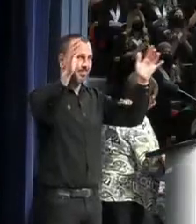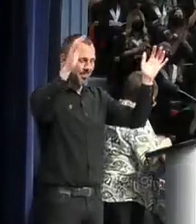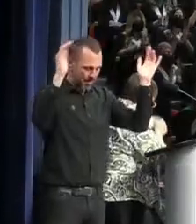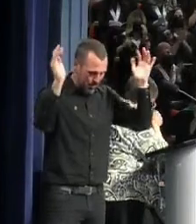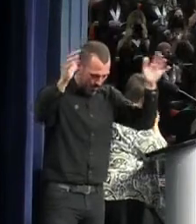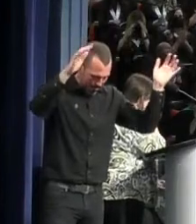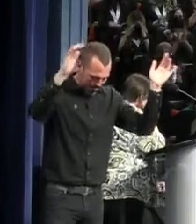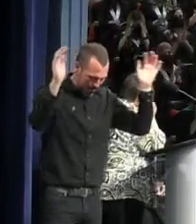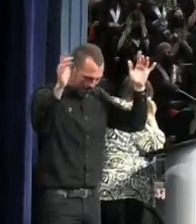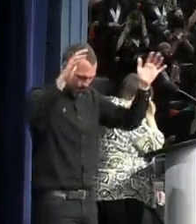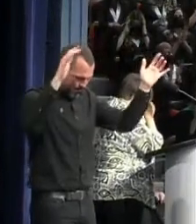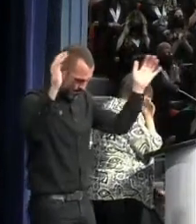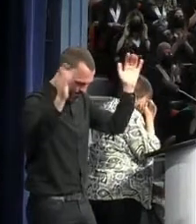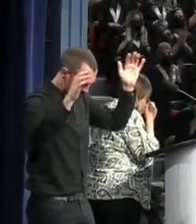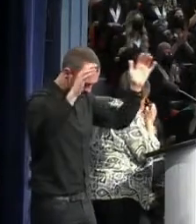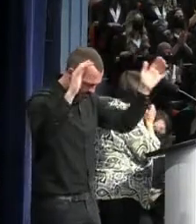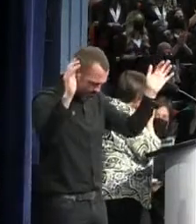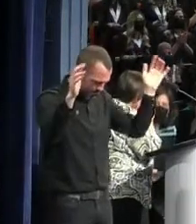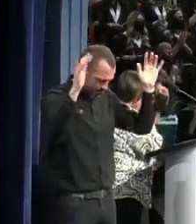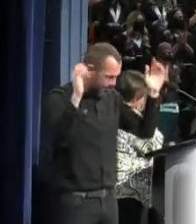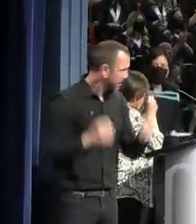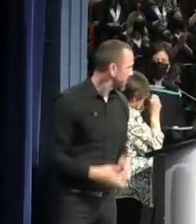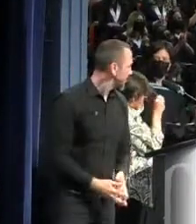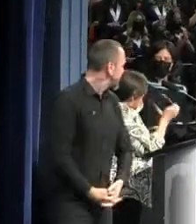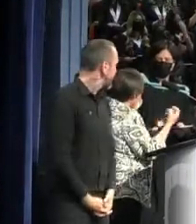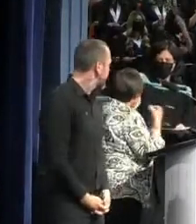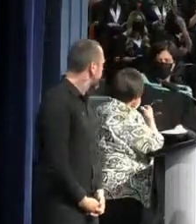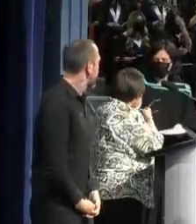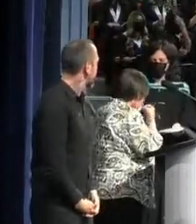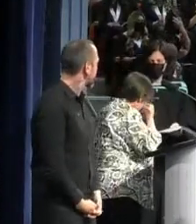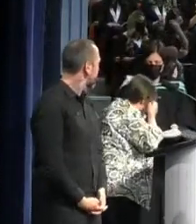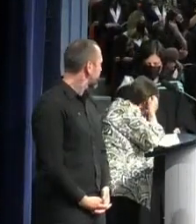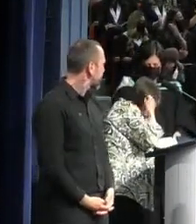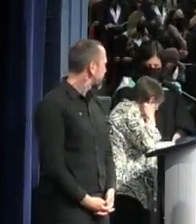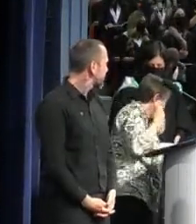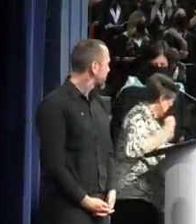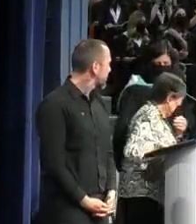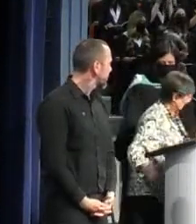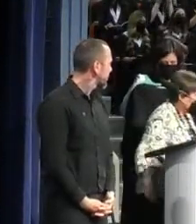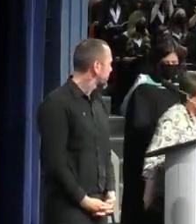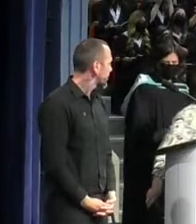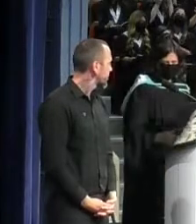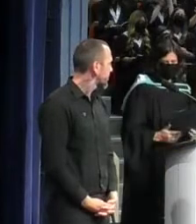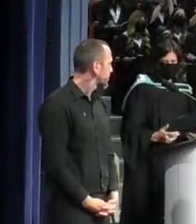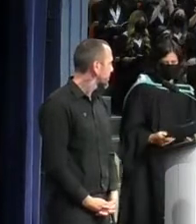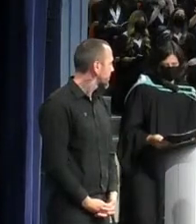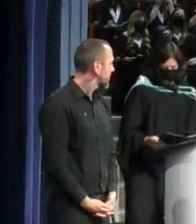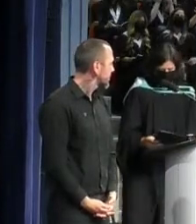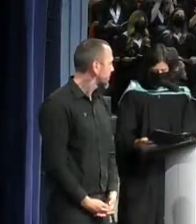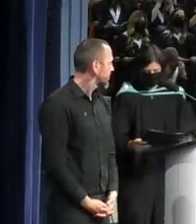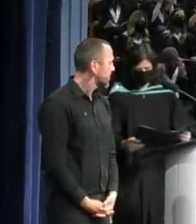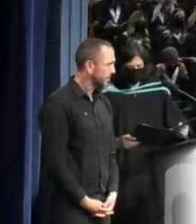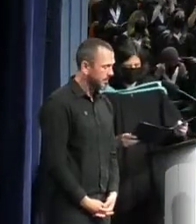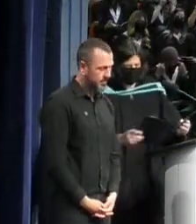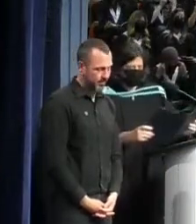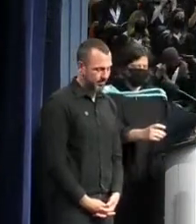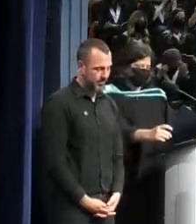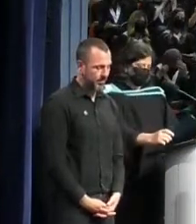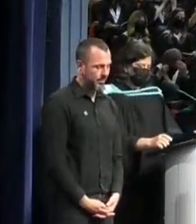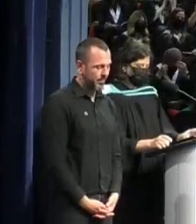while handling all those conflicts and stresses involved. And today, my friends, you can say, I did